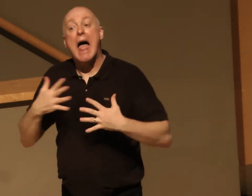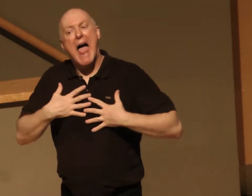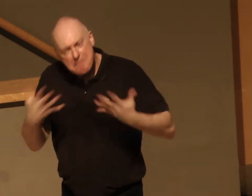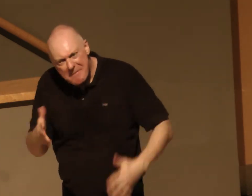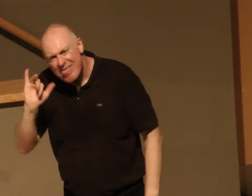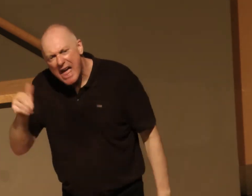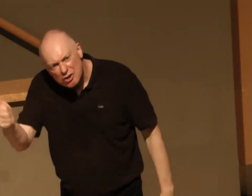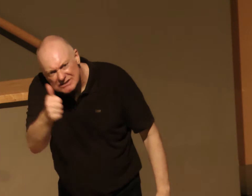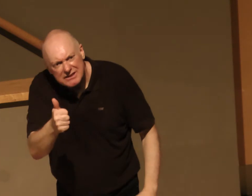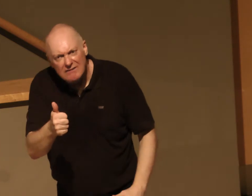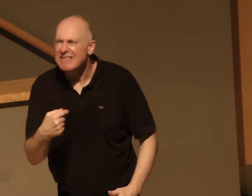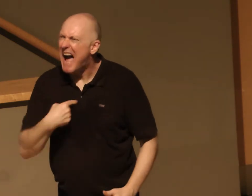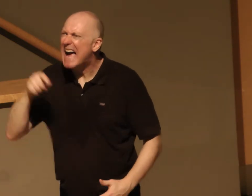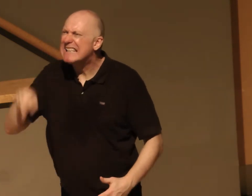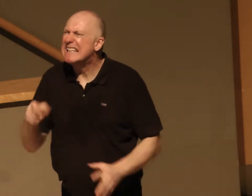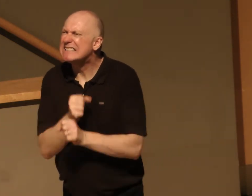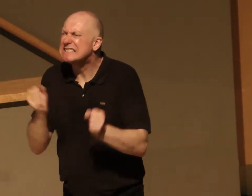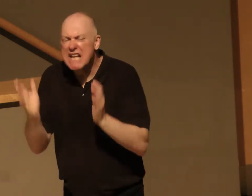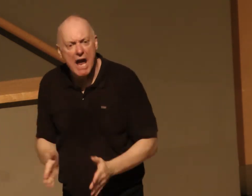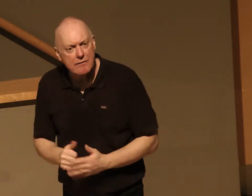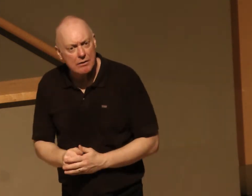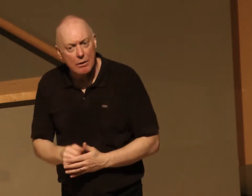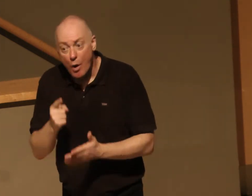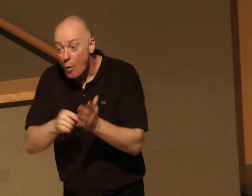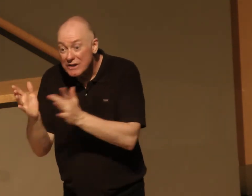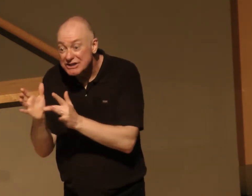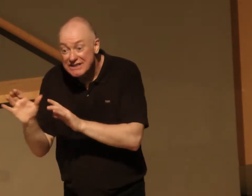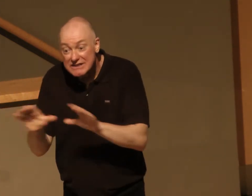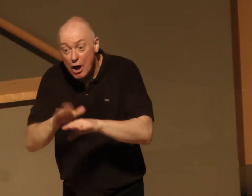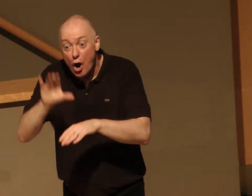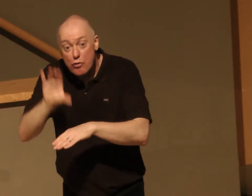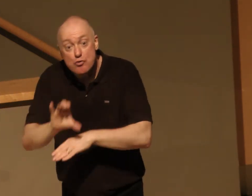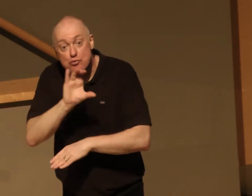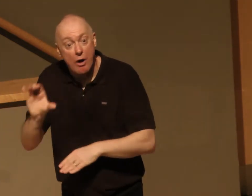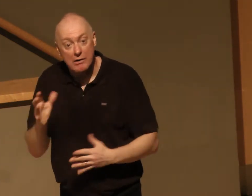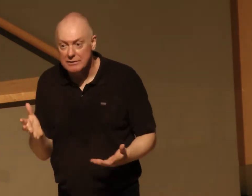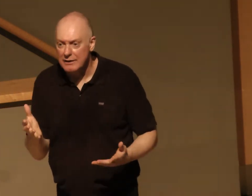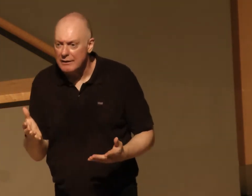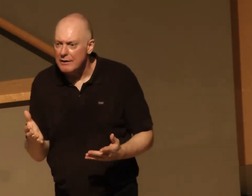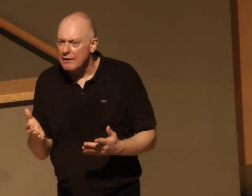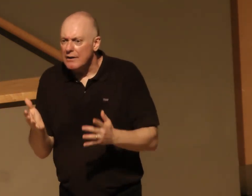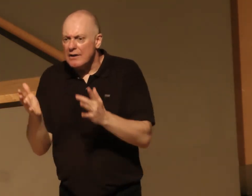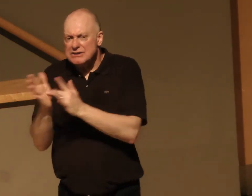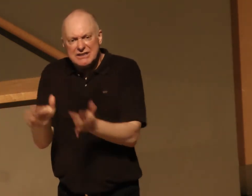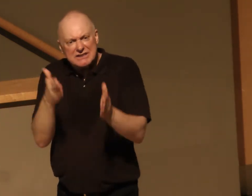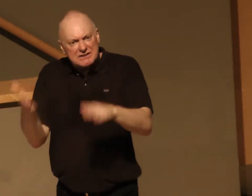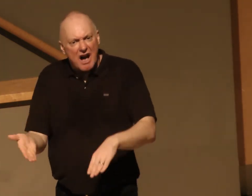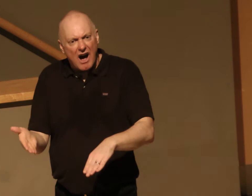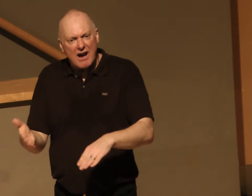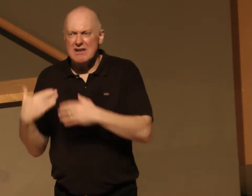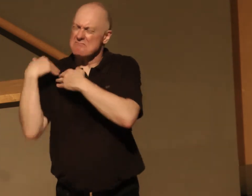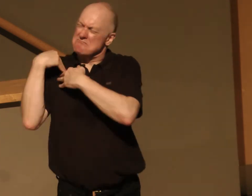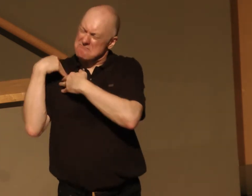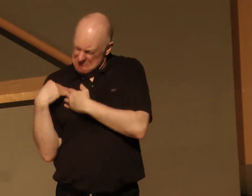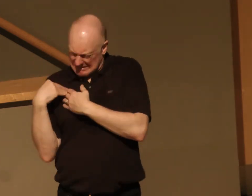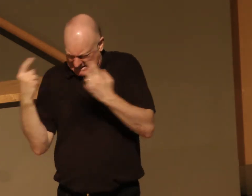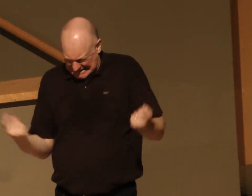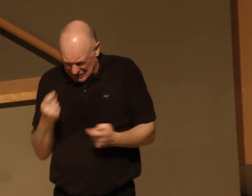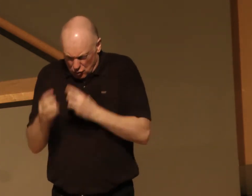a sinner you need a savior what Jesus did on the cross wasn't a waste of time when Jesus died on the cross he was bearing the weight of the sins of the world upon himself